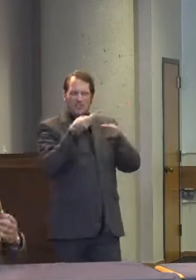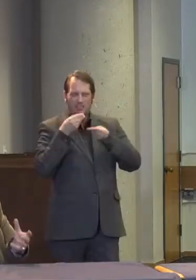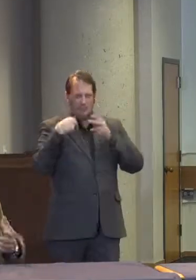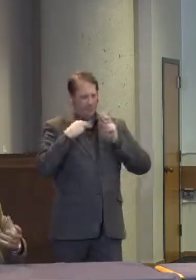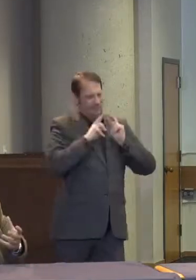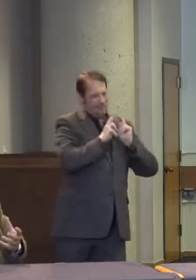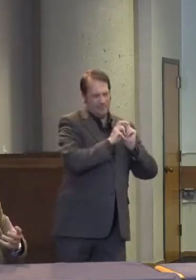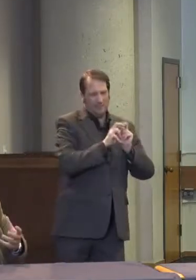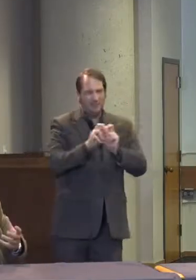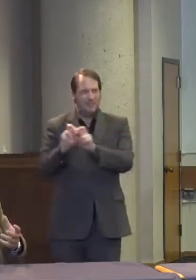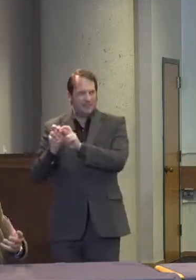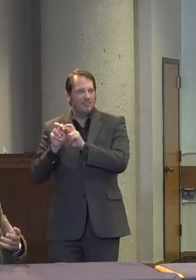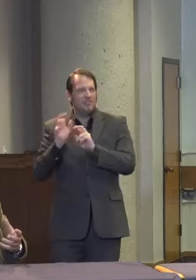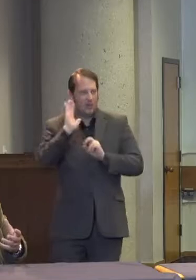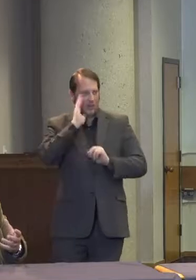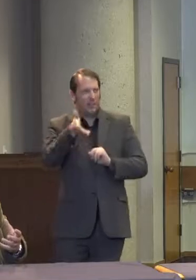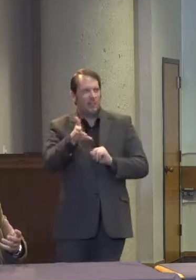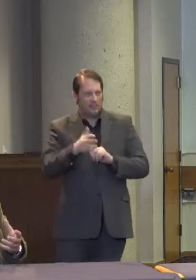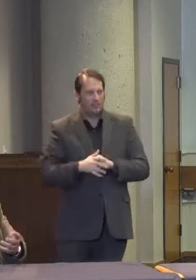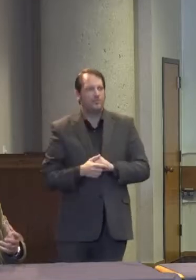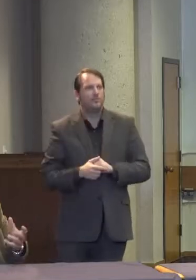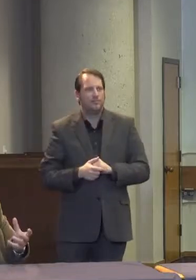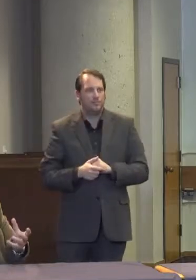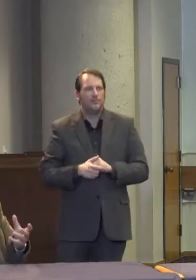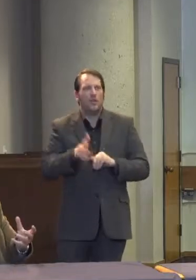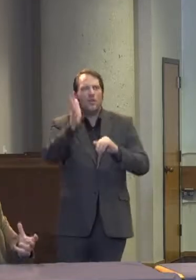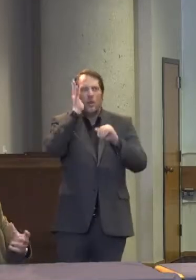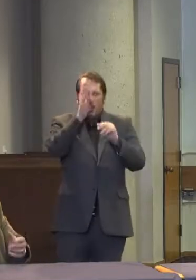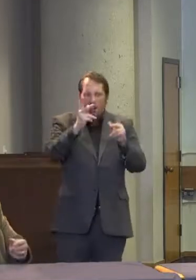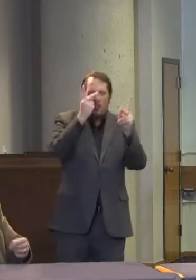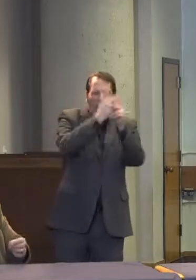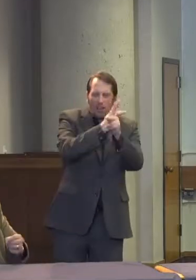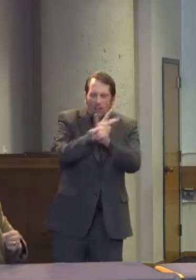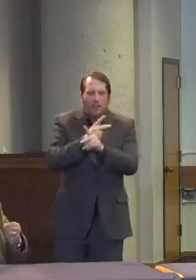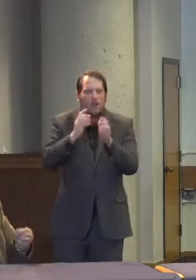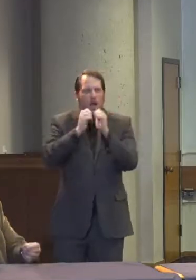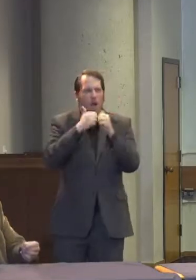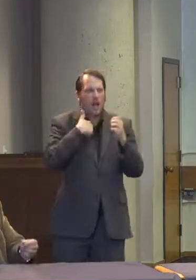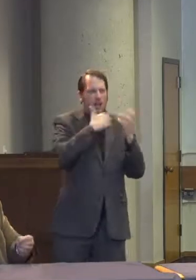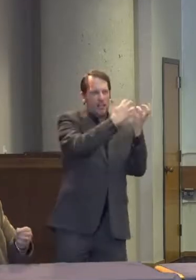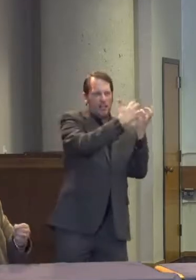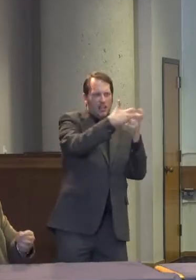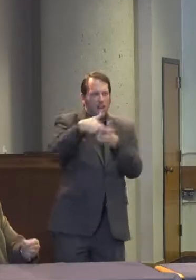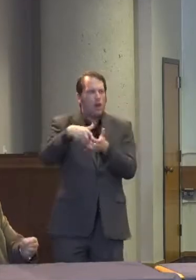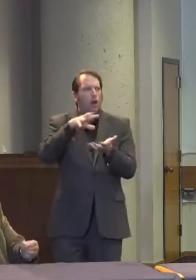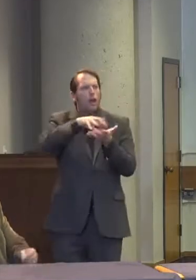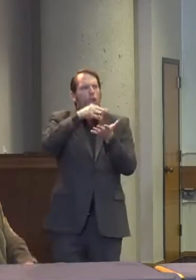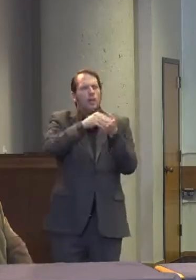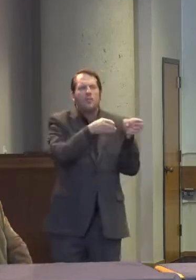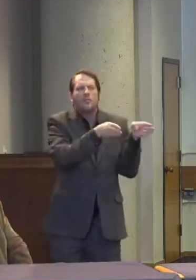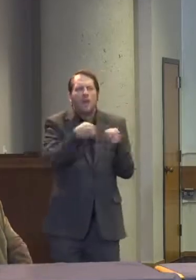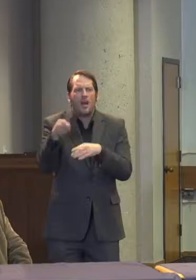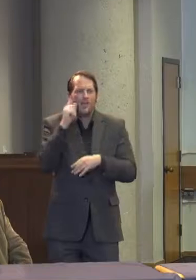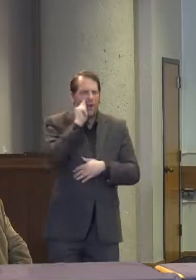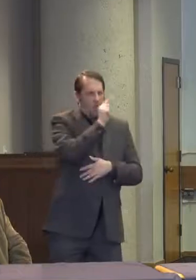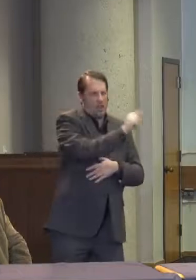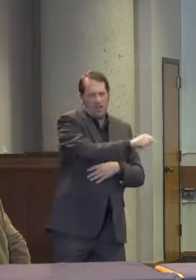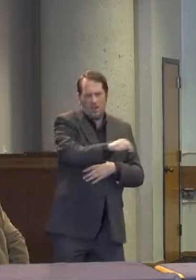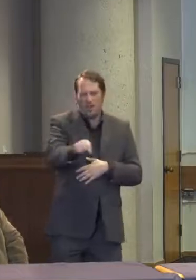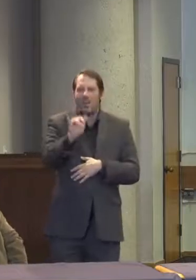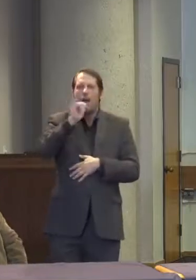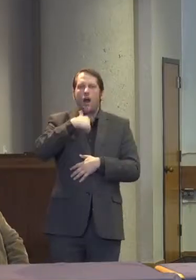on how to build out those learning plans and really use a case management kind of approach for all of our students as this goes